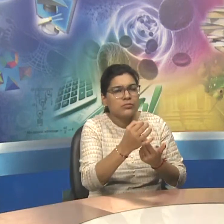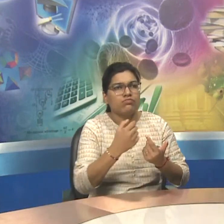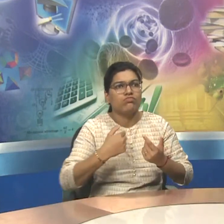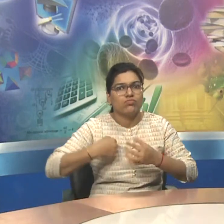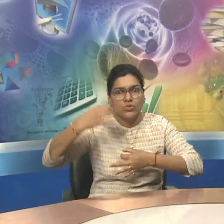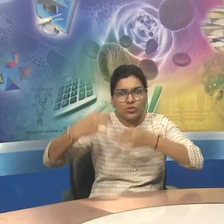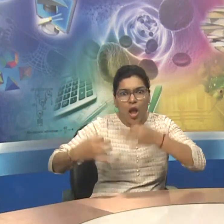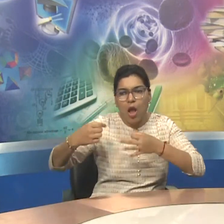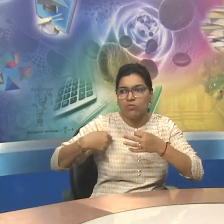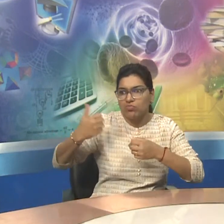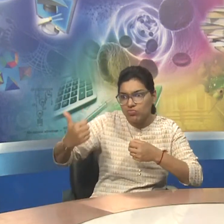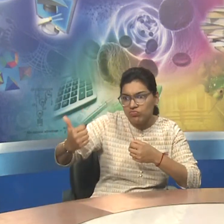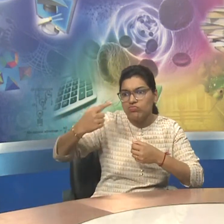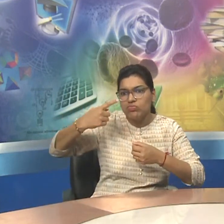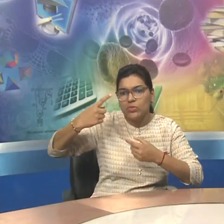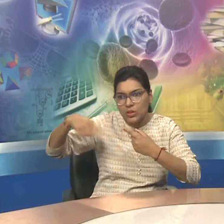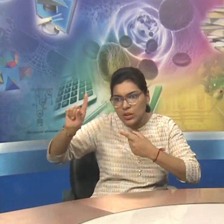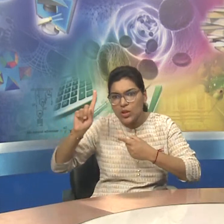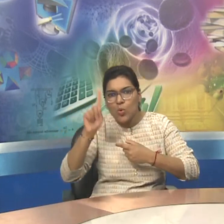certain actions